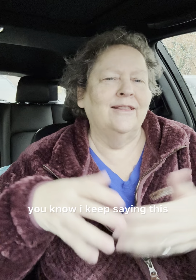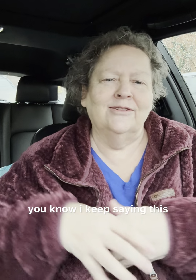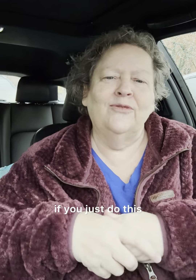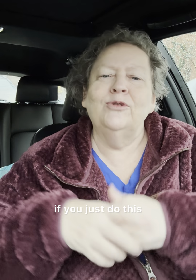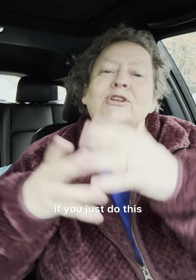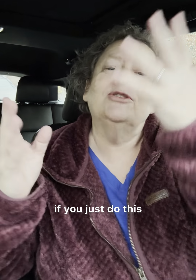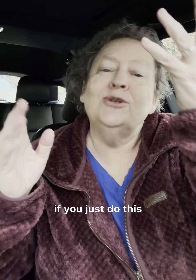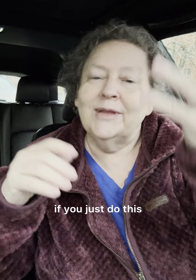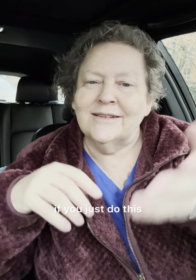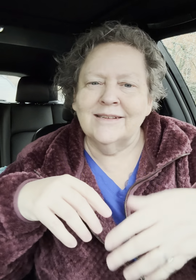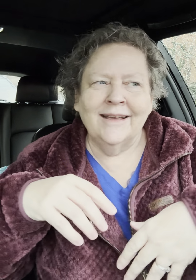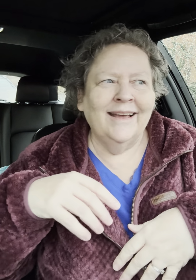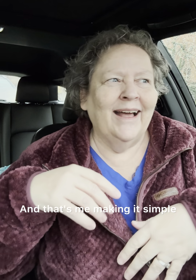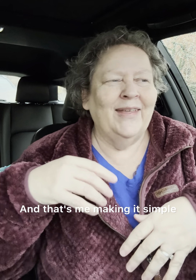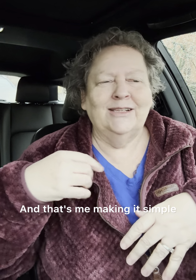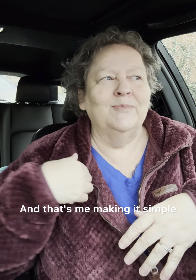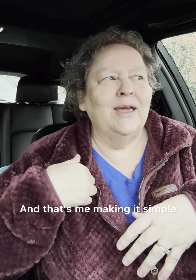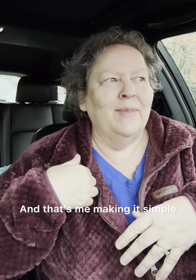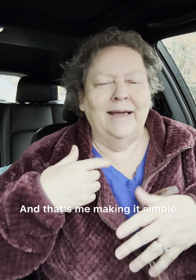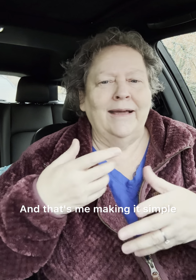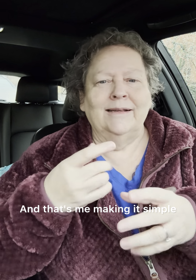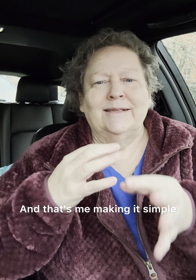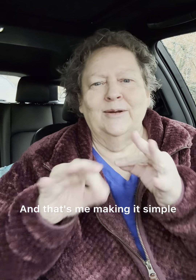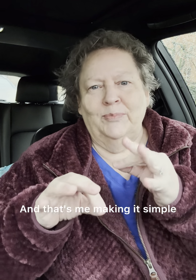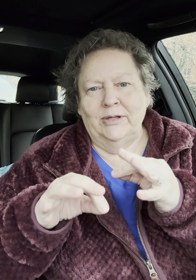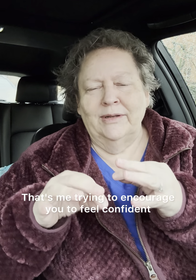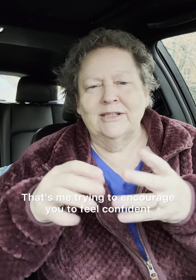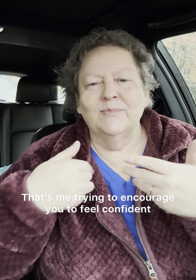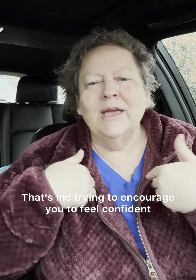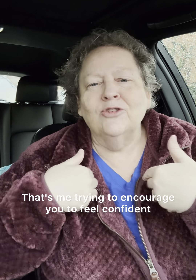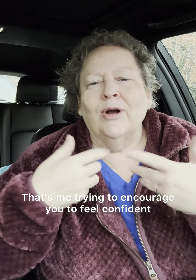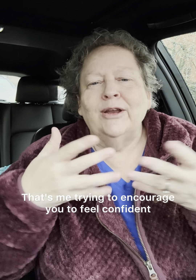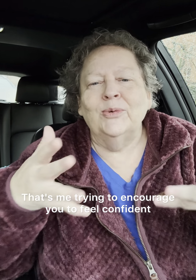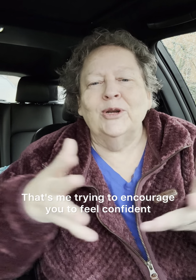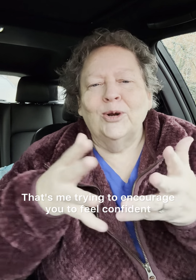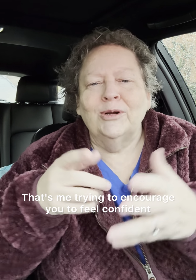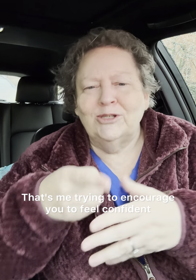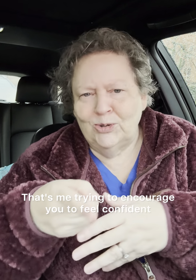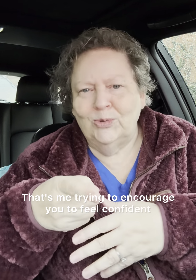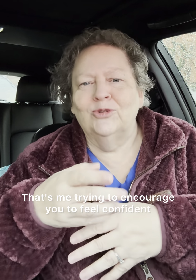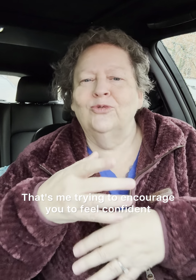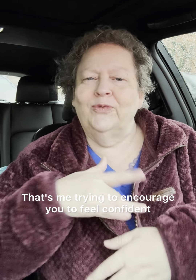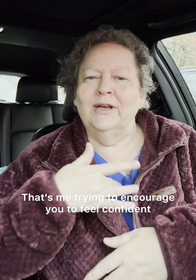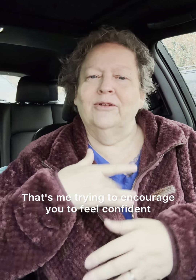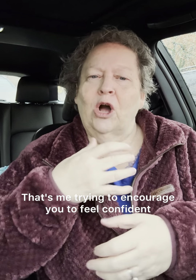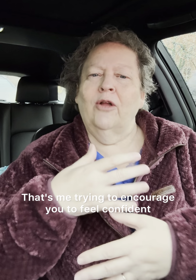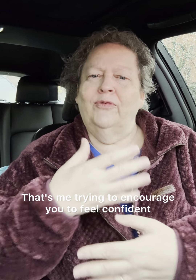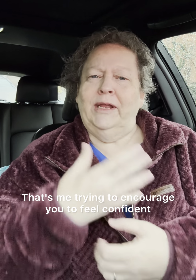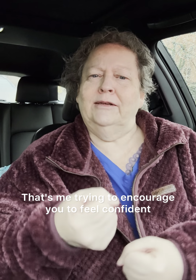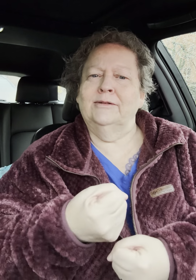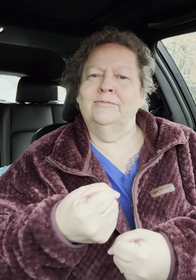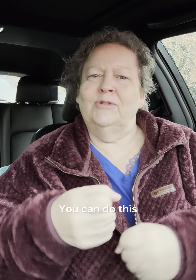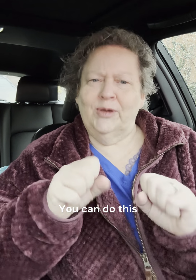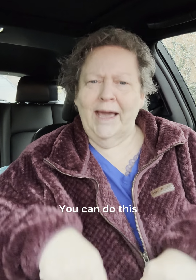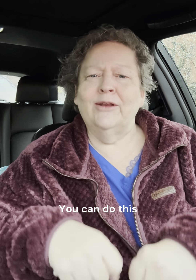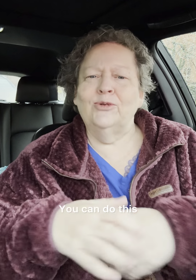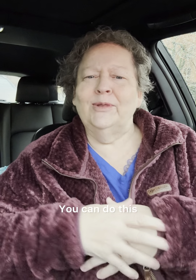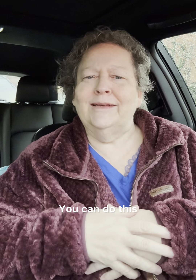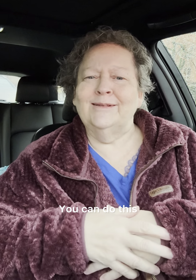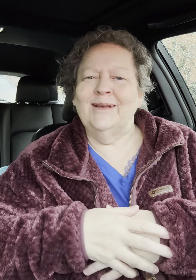if you just do this, and that's me making it simple. That's me trying to encourage you to feel confident. You can do this, and